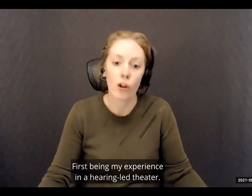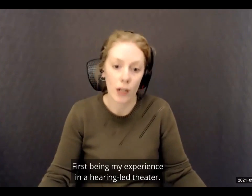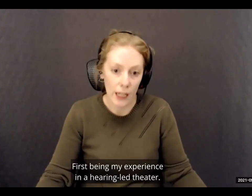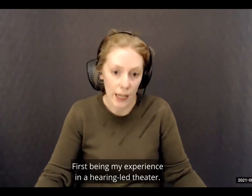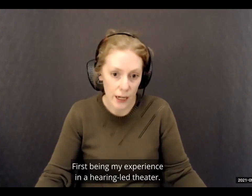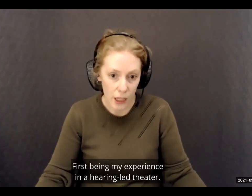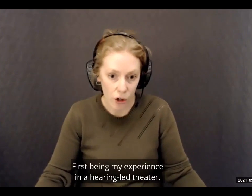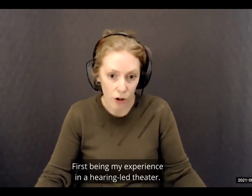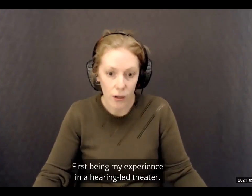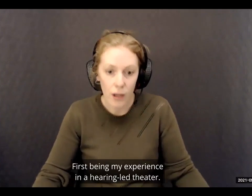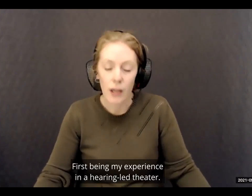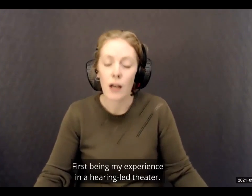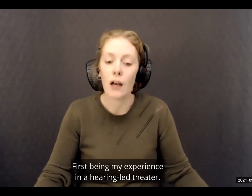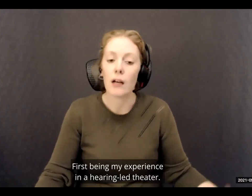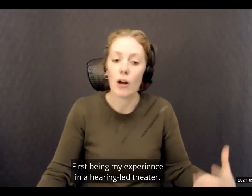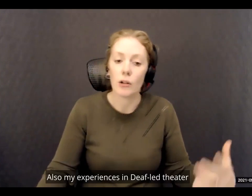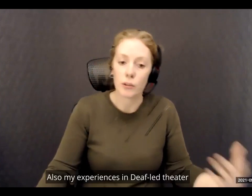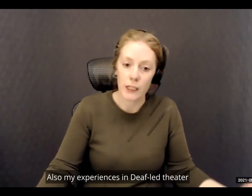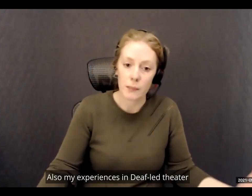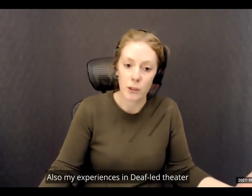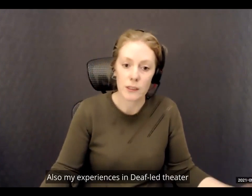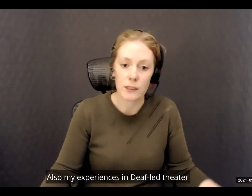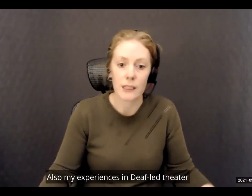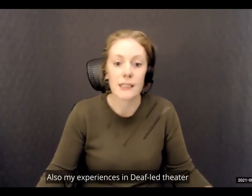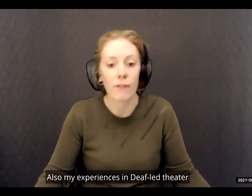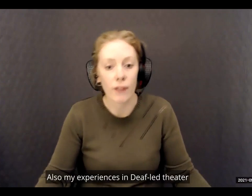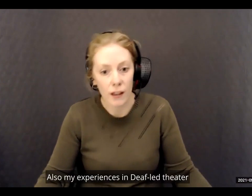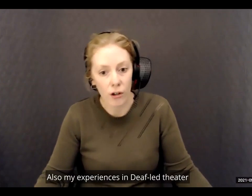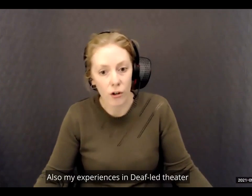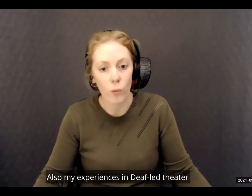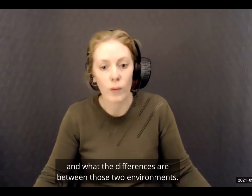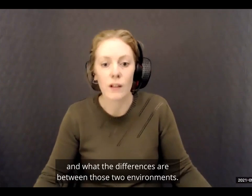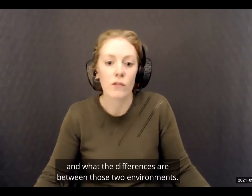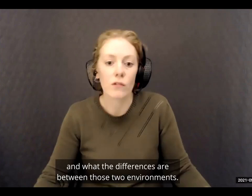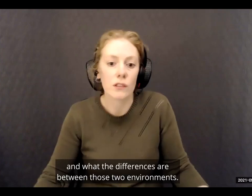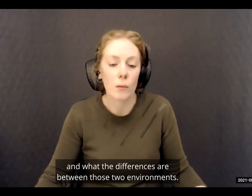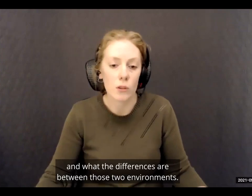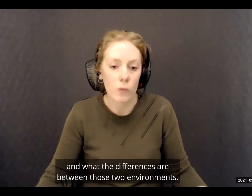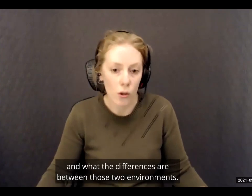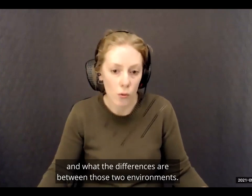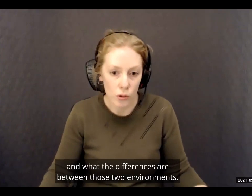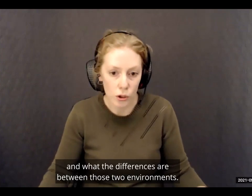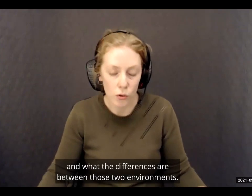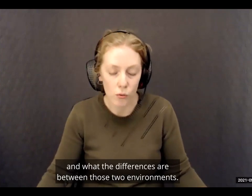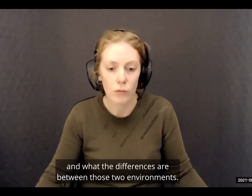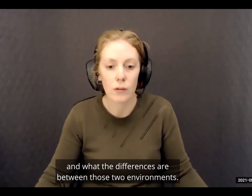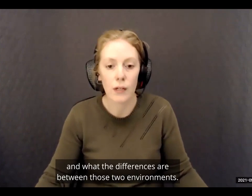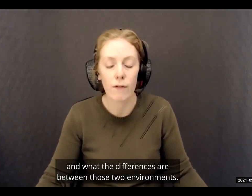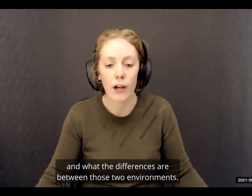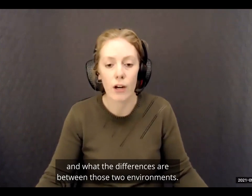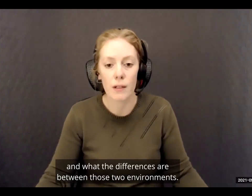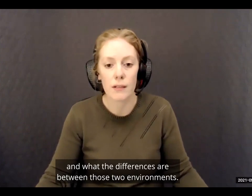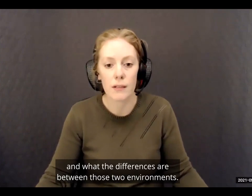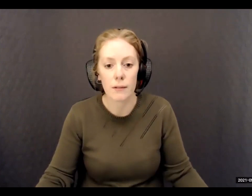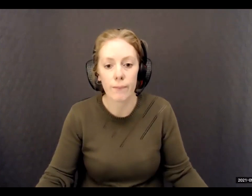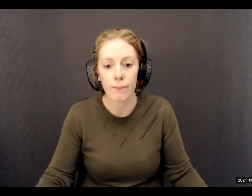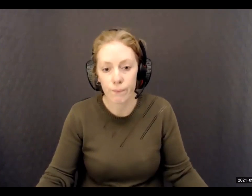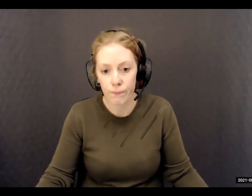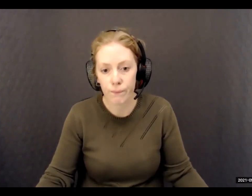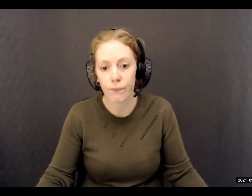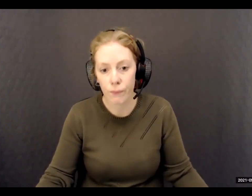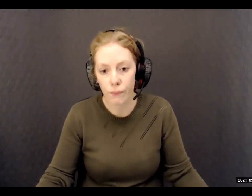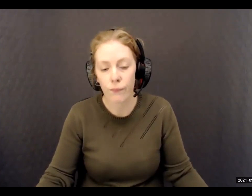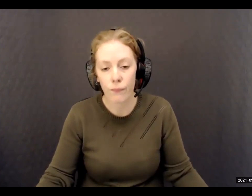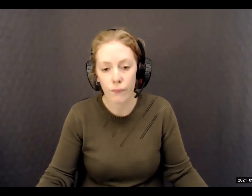in a hearing-led theater, also my experiences in deaf-led theater, and what the differences are between those two environments.